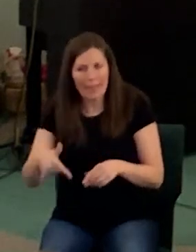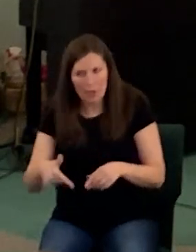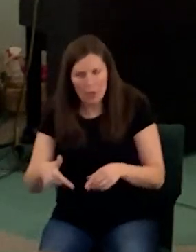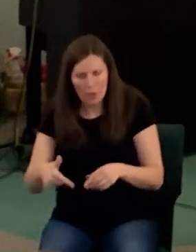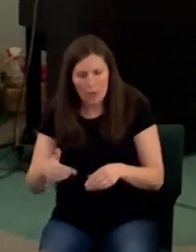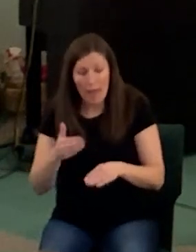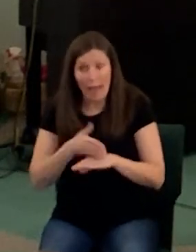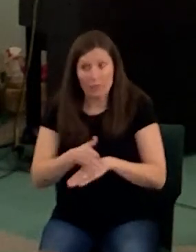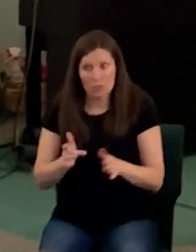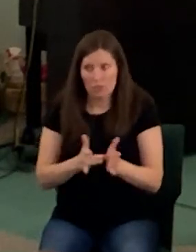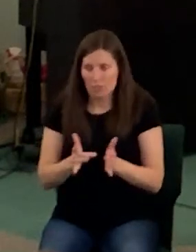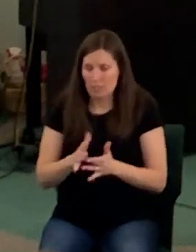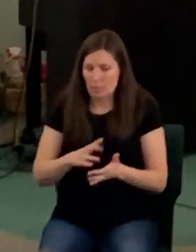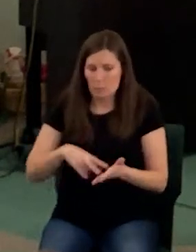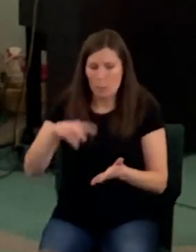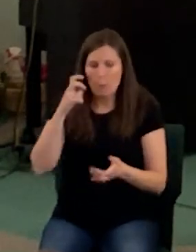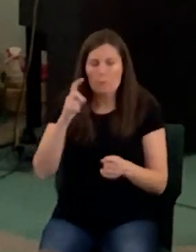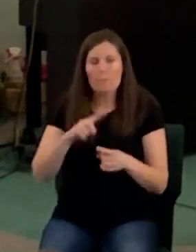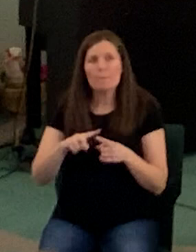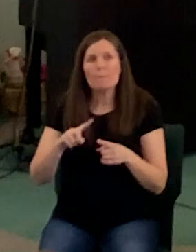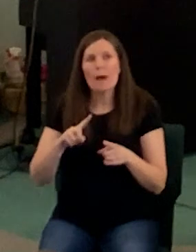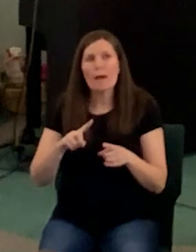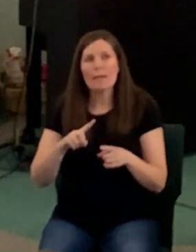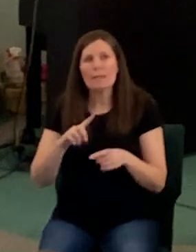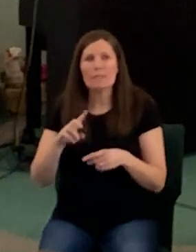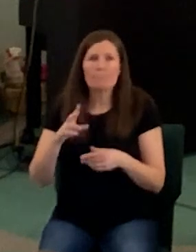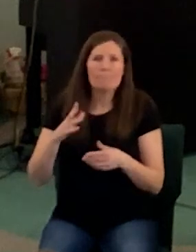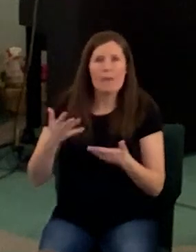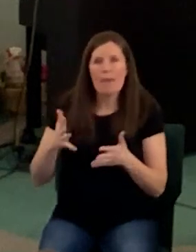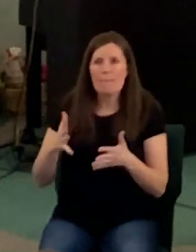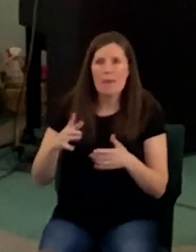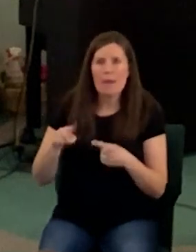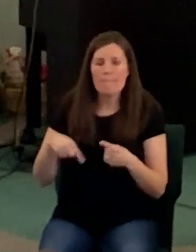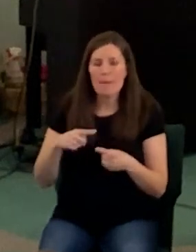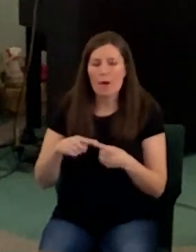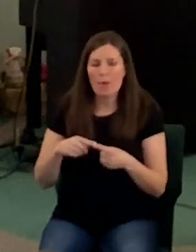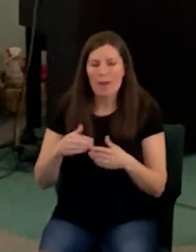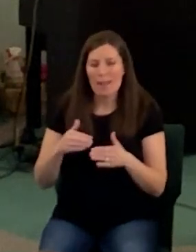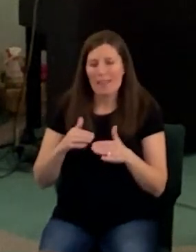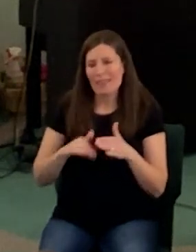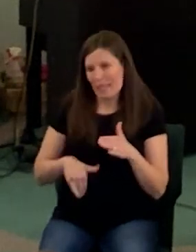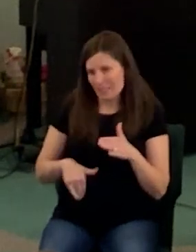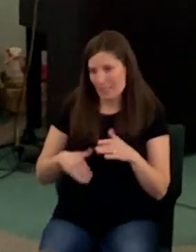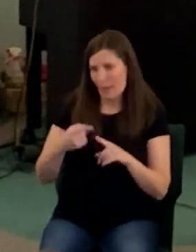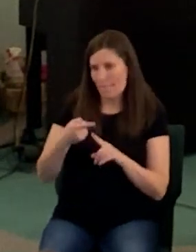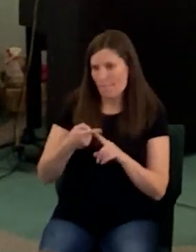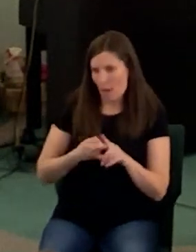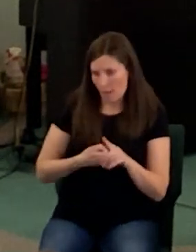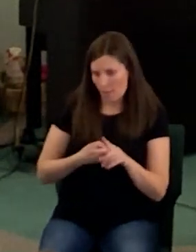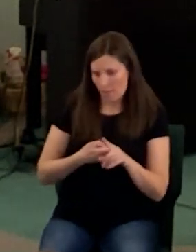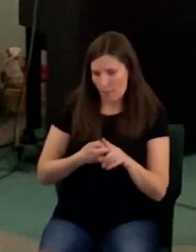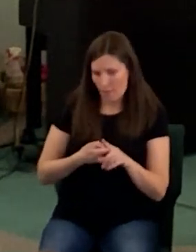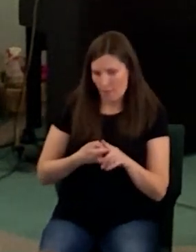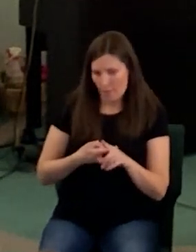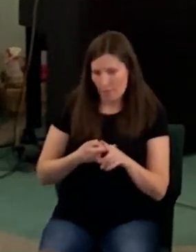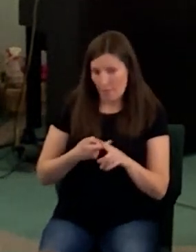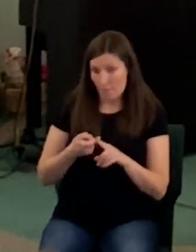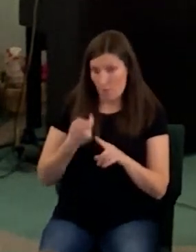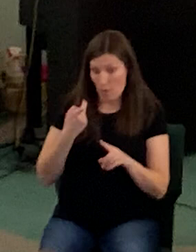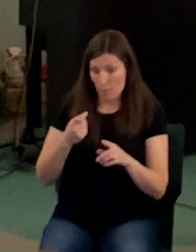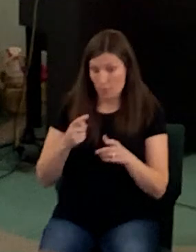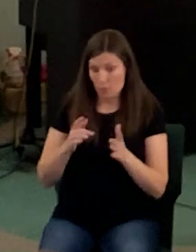us before. So this is about, it's less than a month later than these previous appearances of